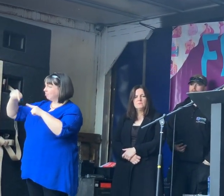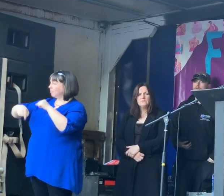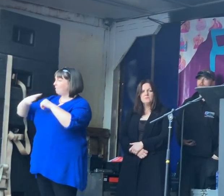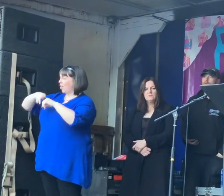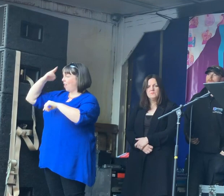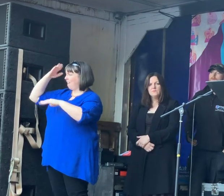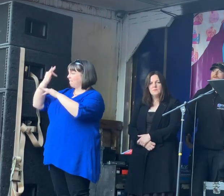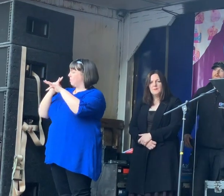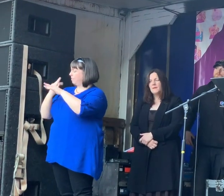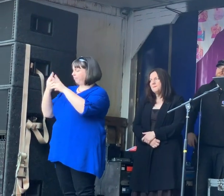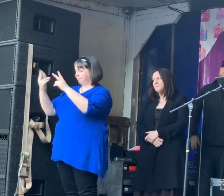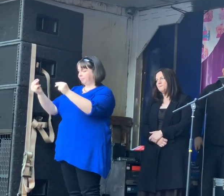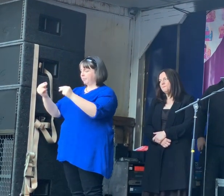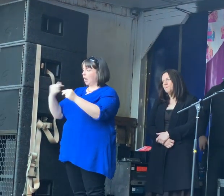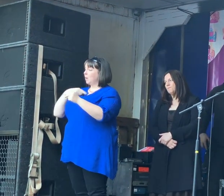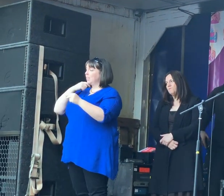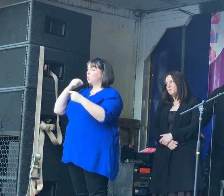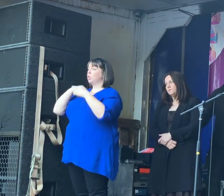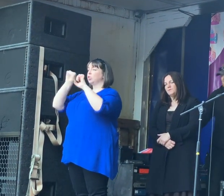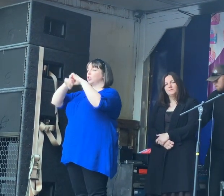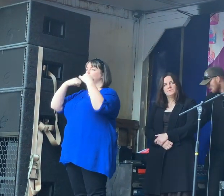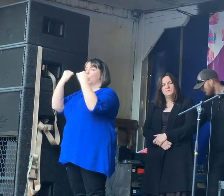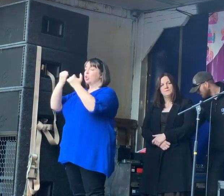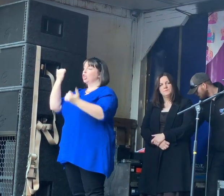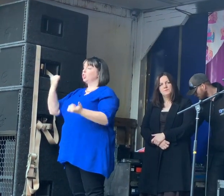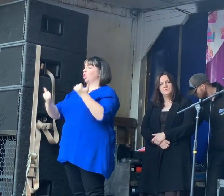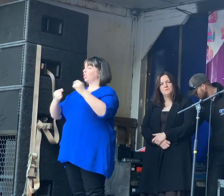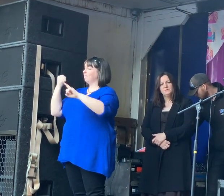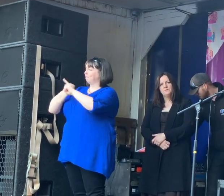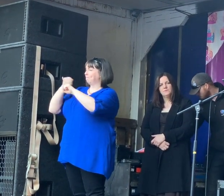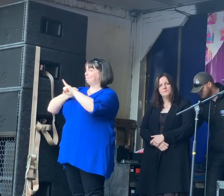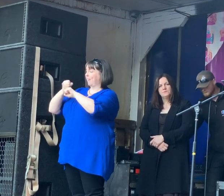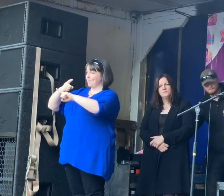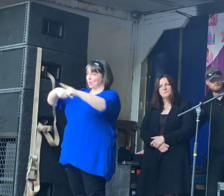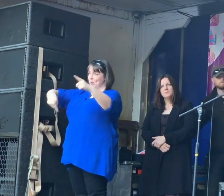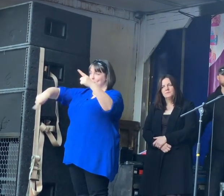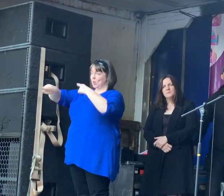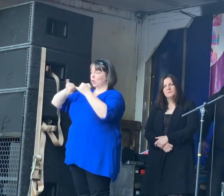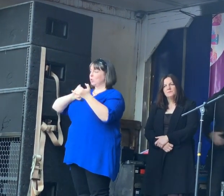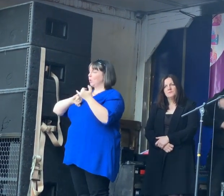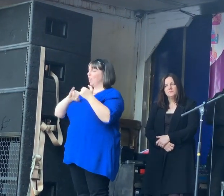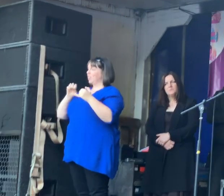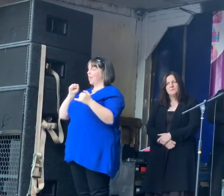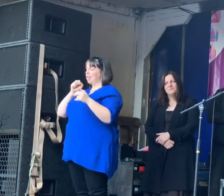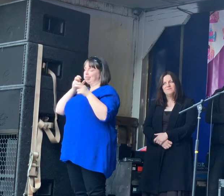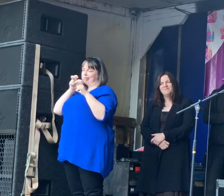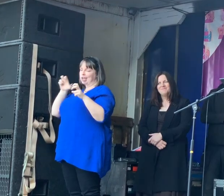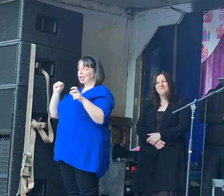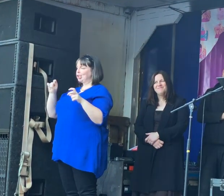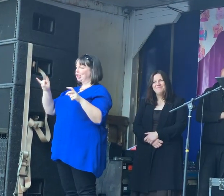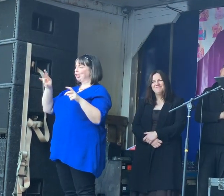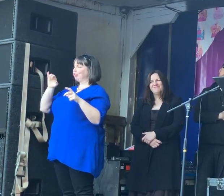I'll say this to the social justice warriors among you, to the shrill tweeters,